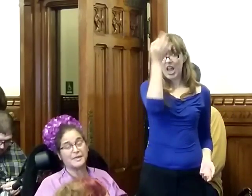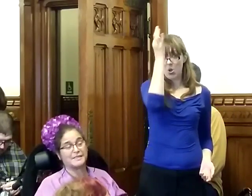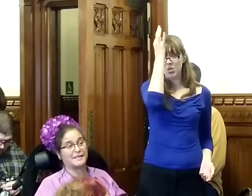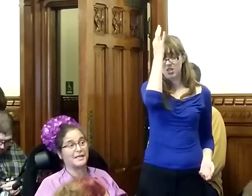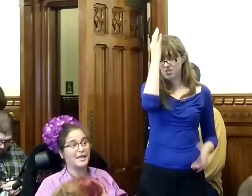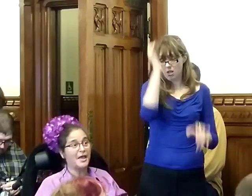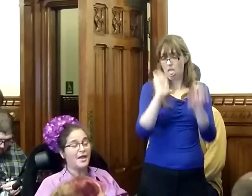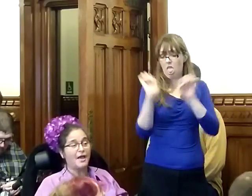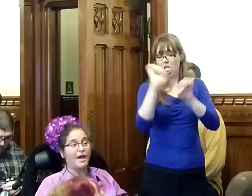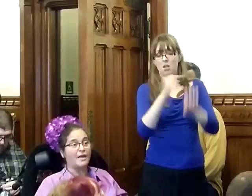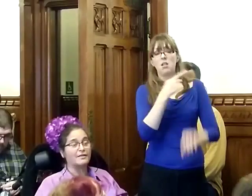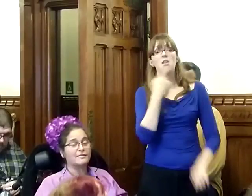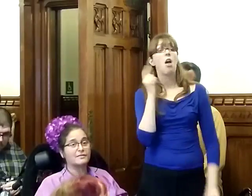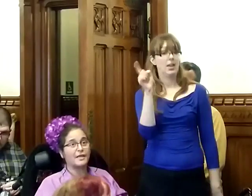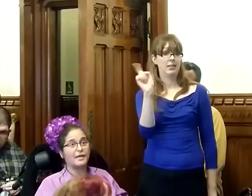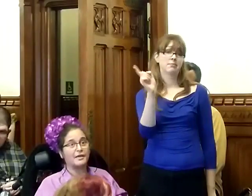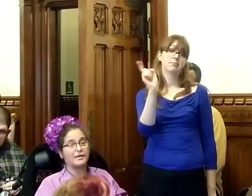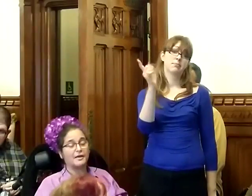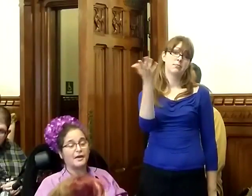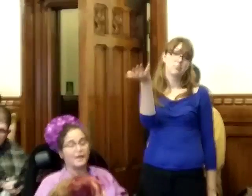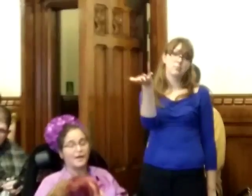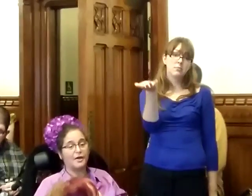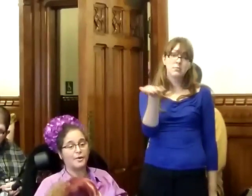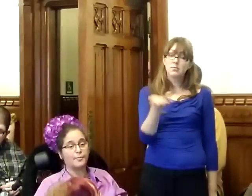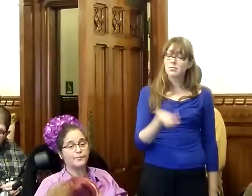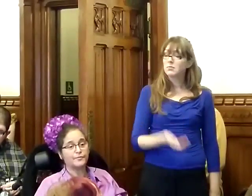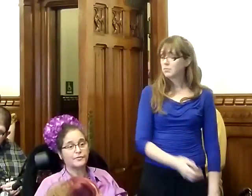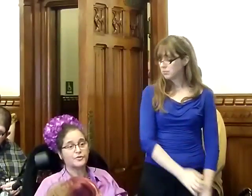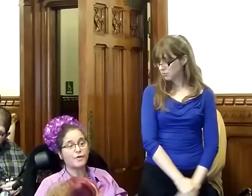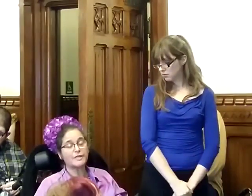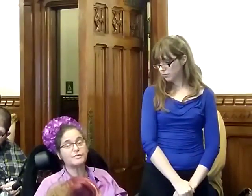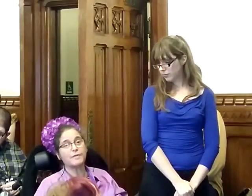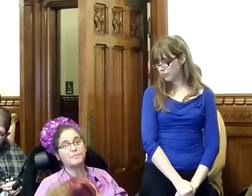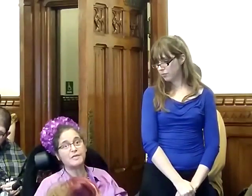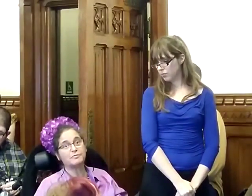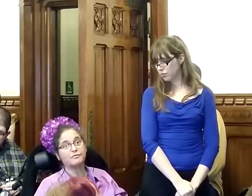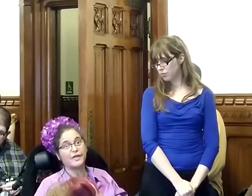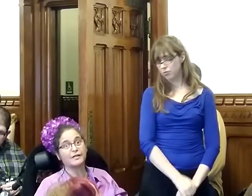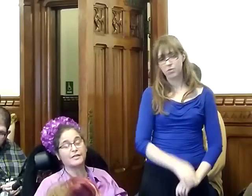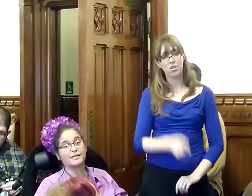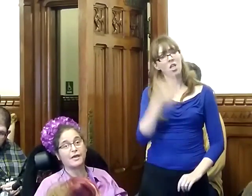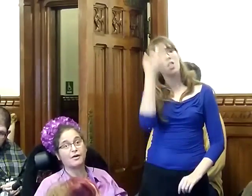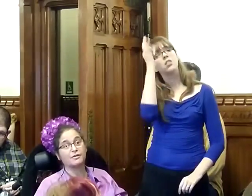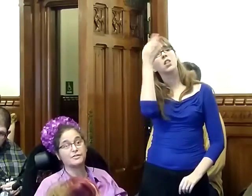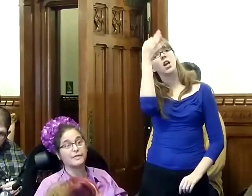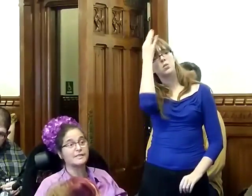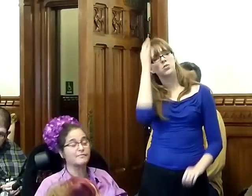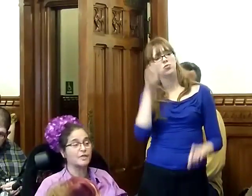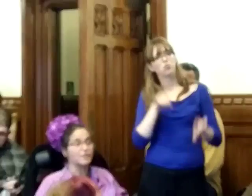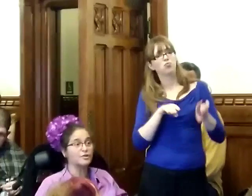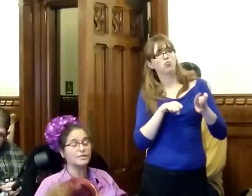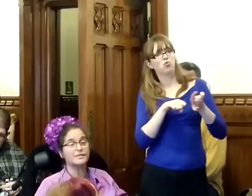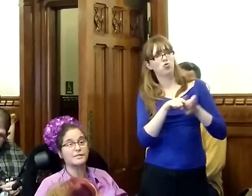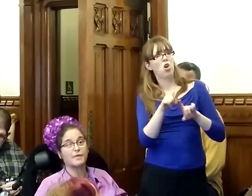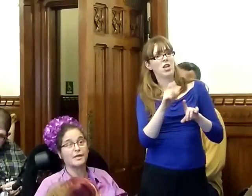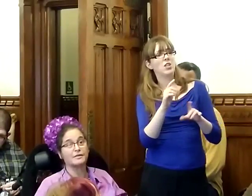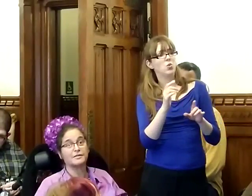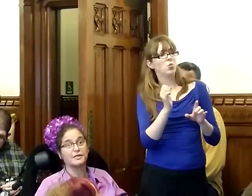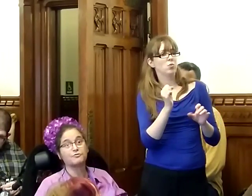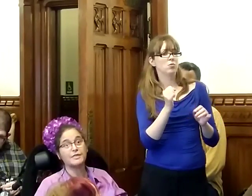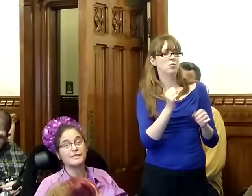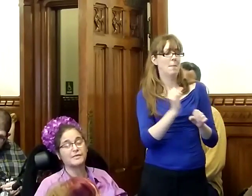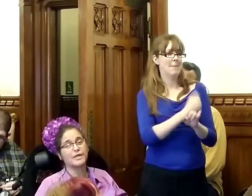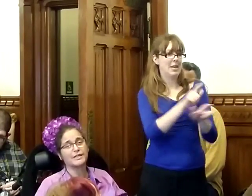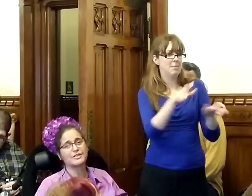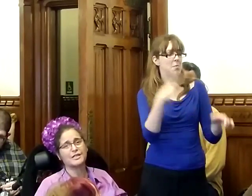denying, basically, and they're trying to make people feel that they are doing something good and